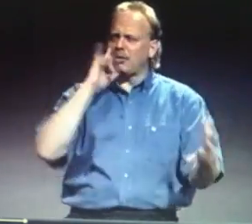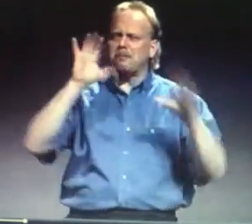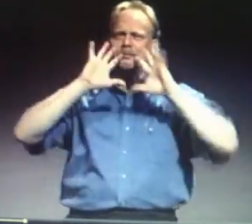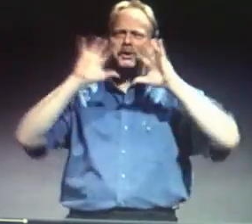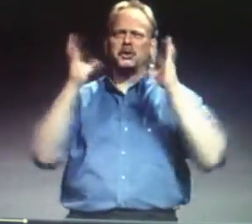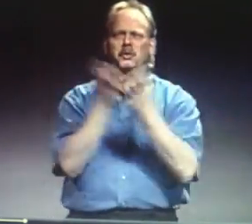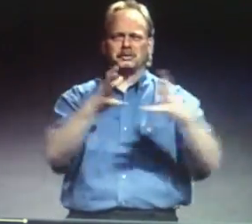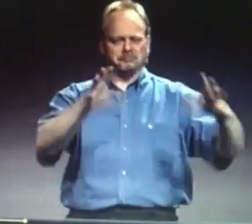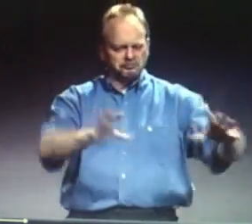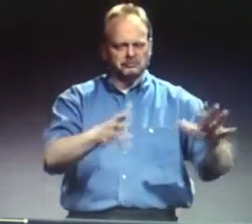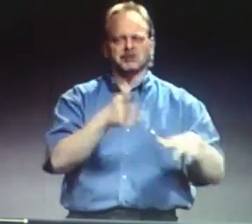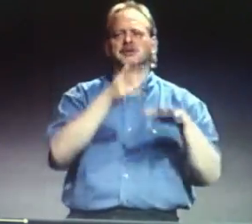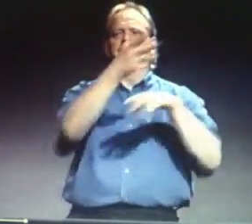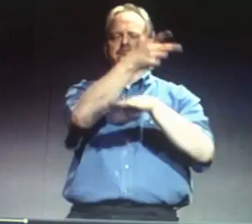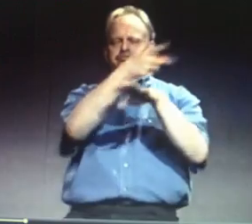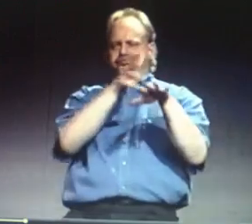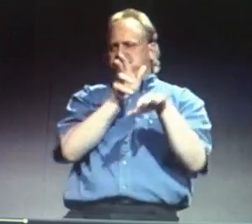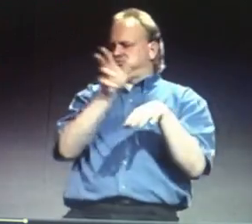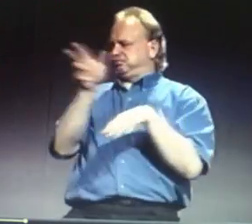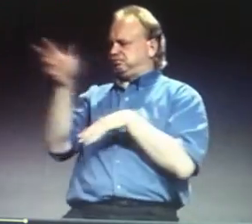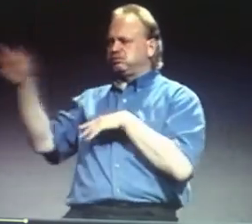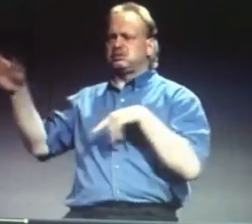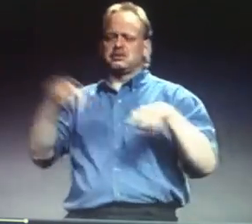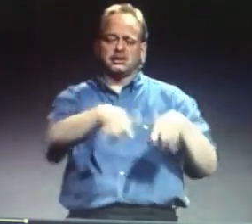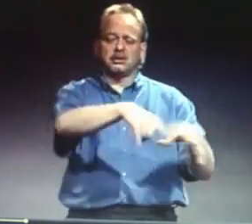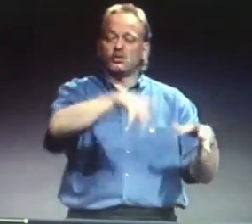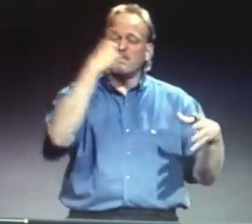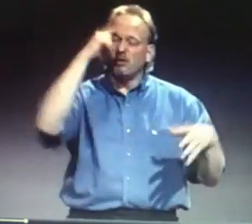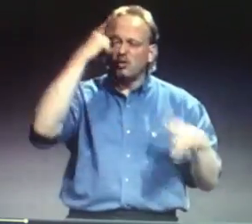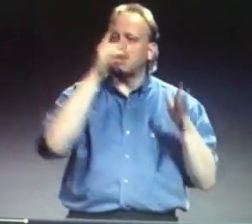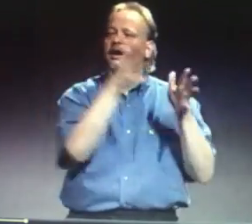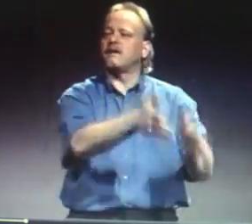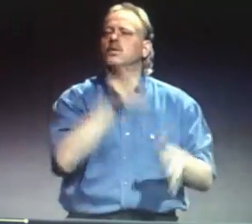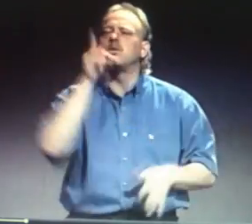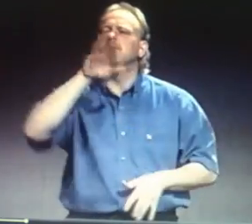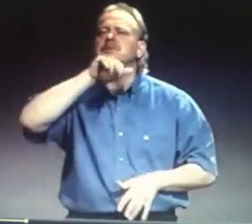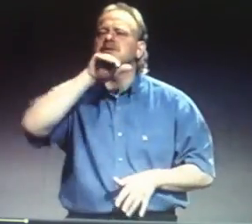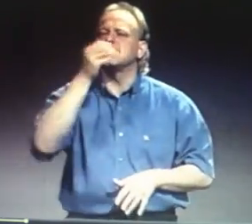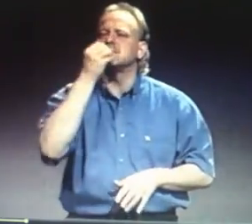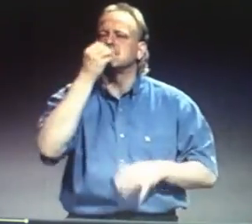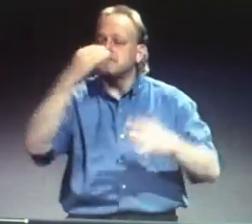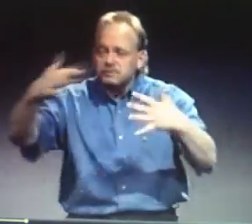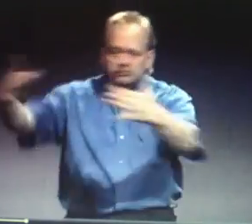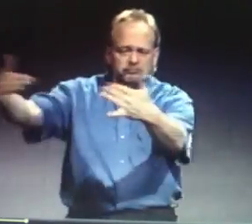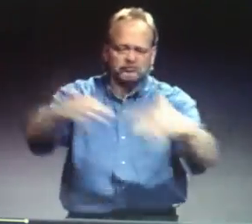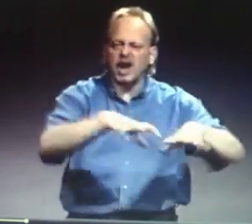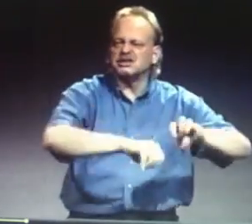open. All of these guts fall out, big pile.